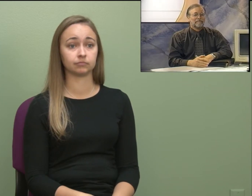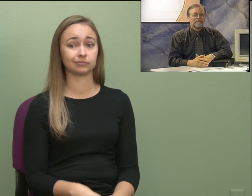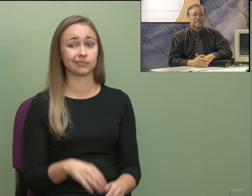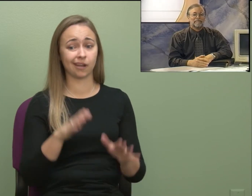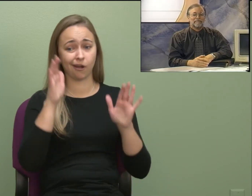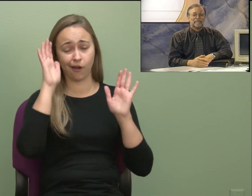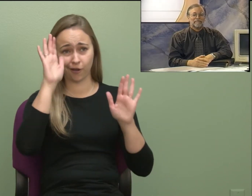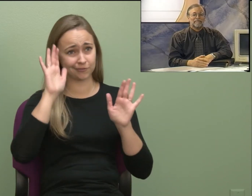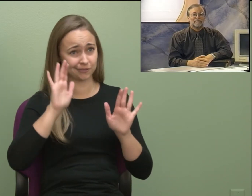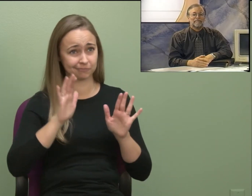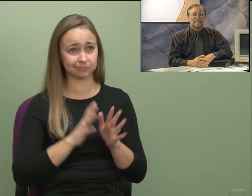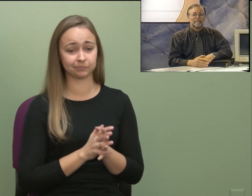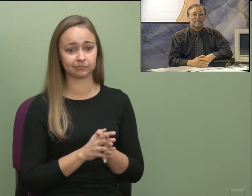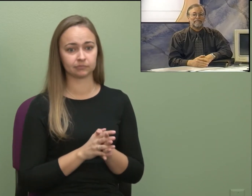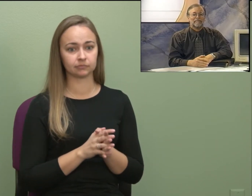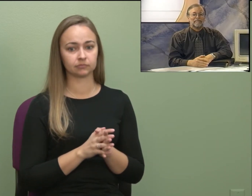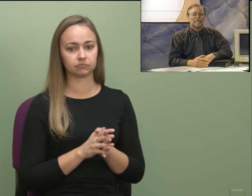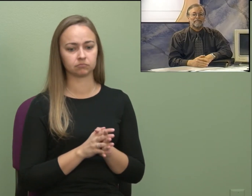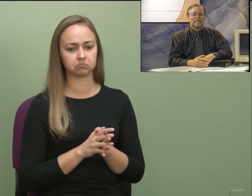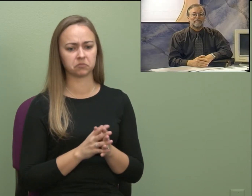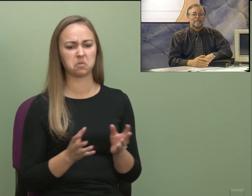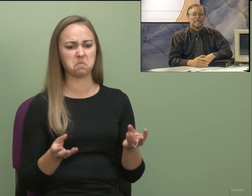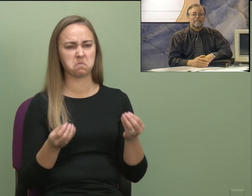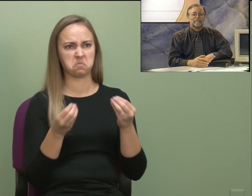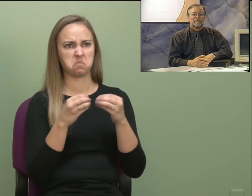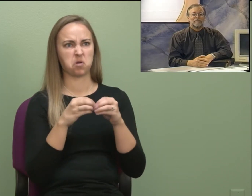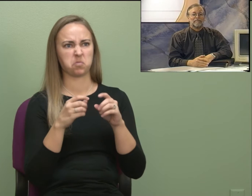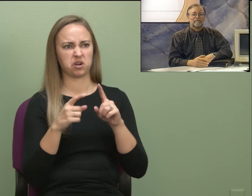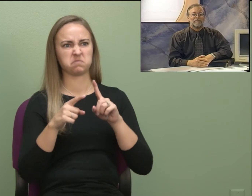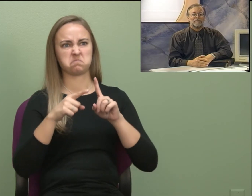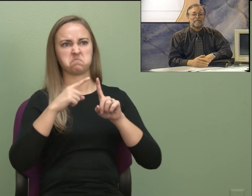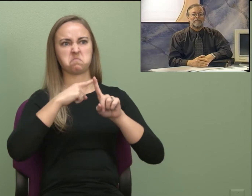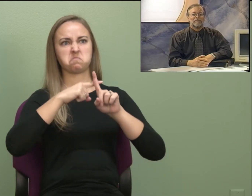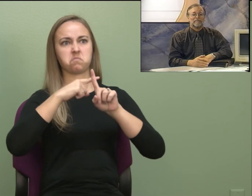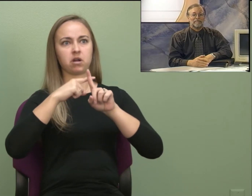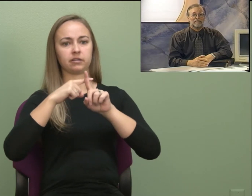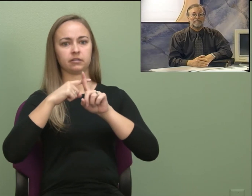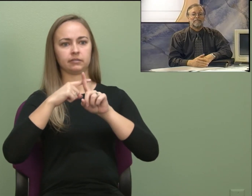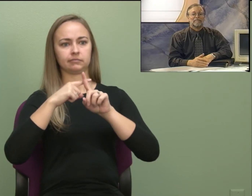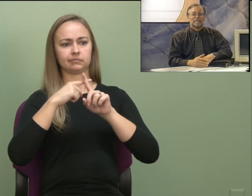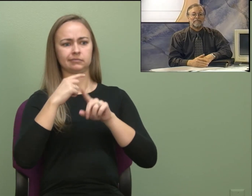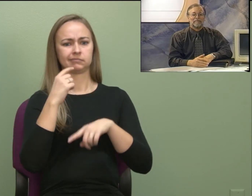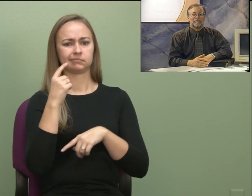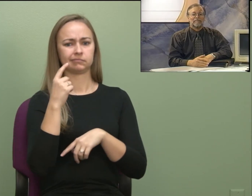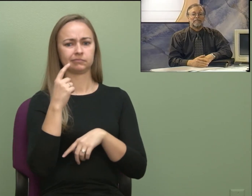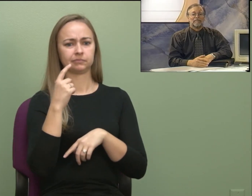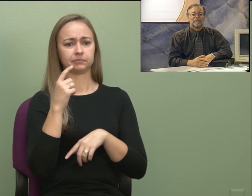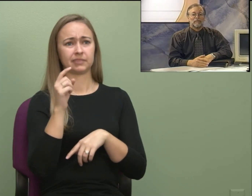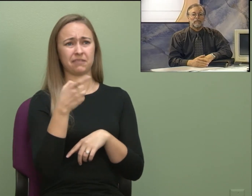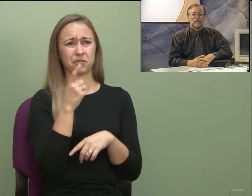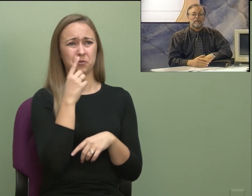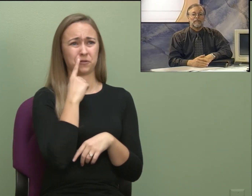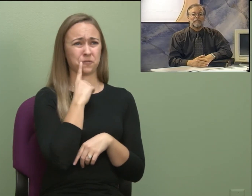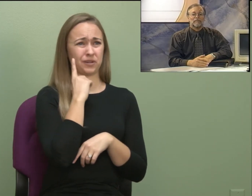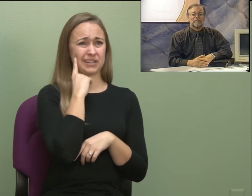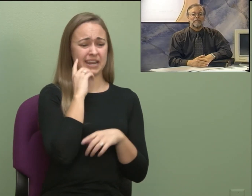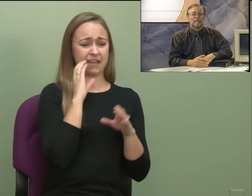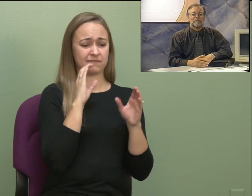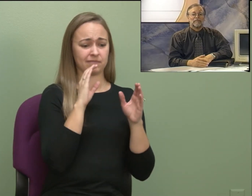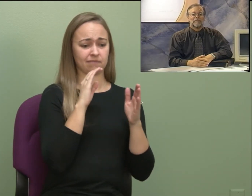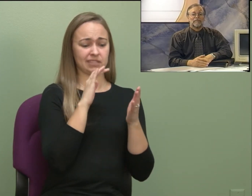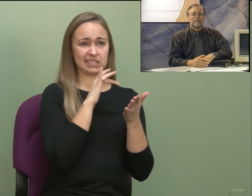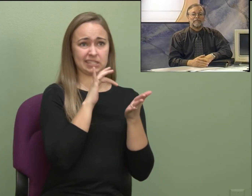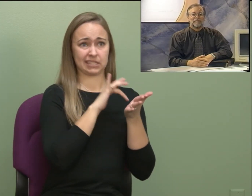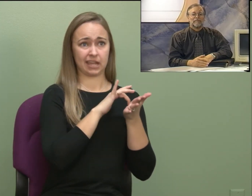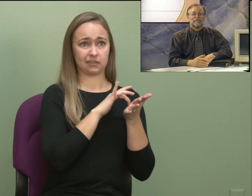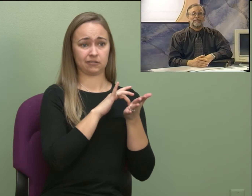Great. So it was mostly positive. Even though you were doing it from the Deaf Center, they felt like they still got a lot out of